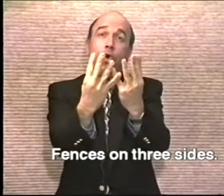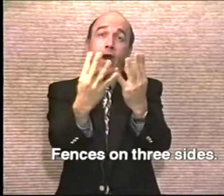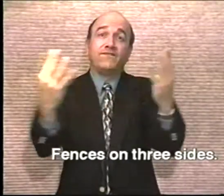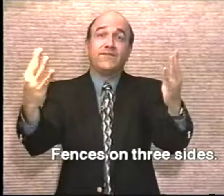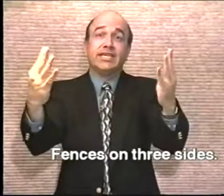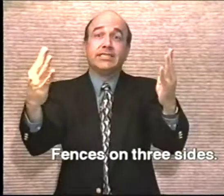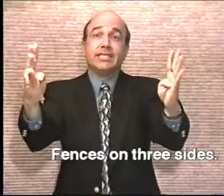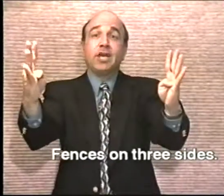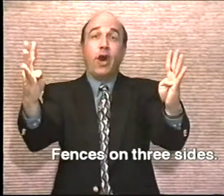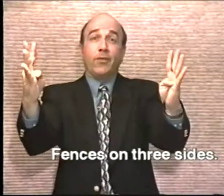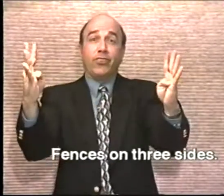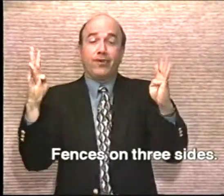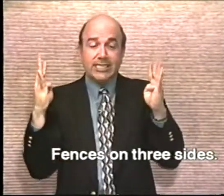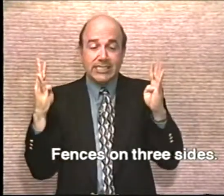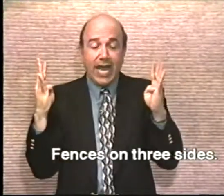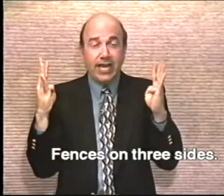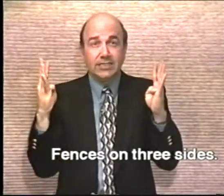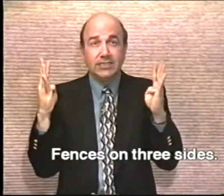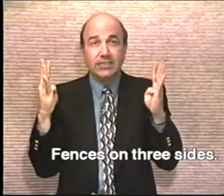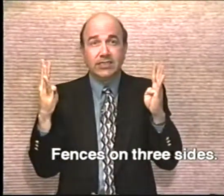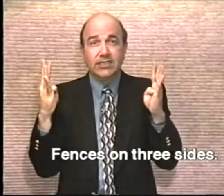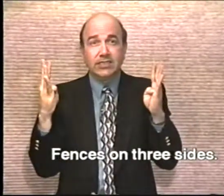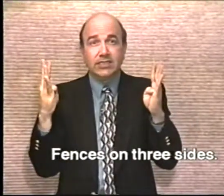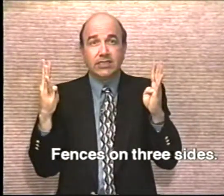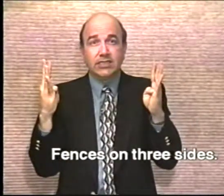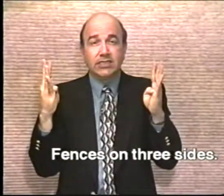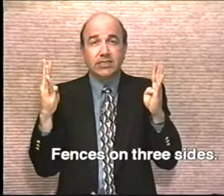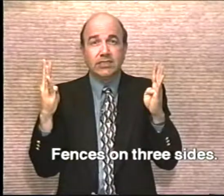or fences on 3 sides,